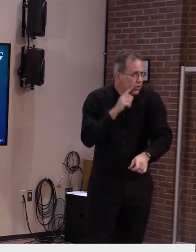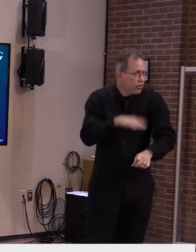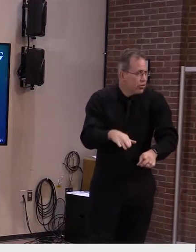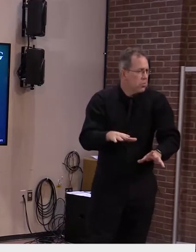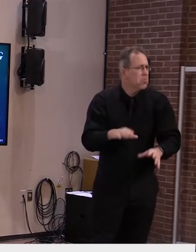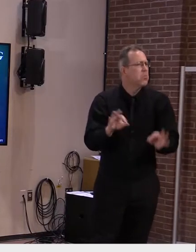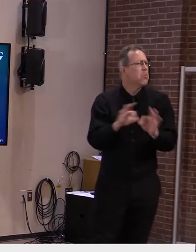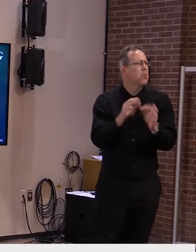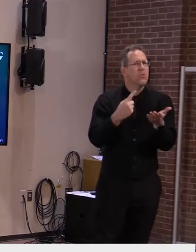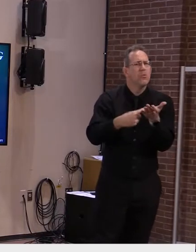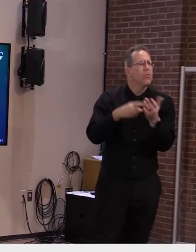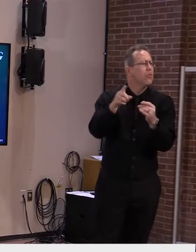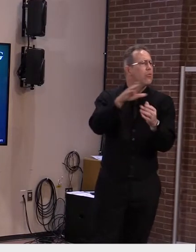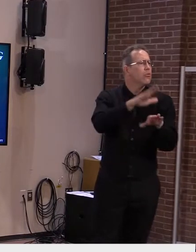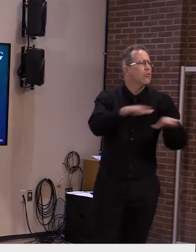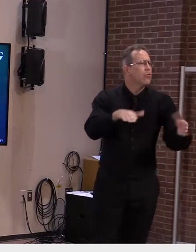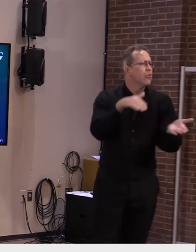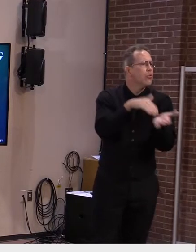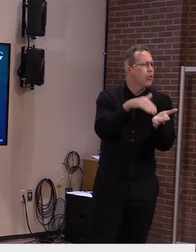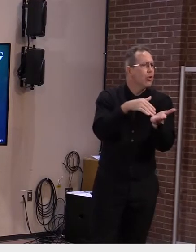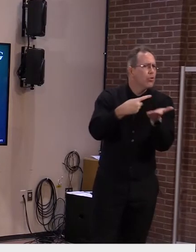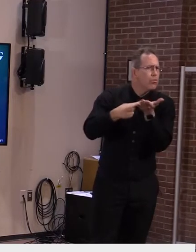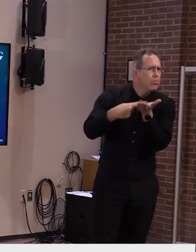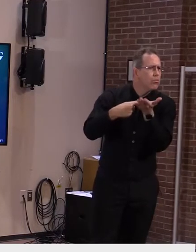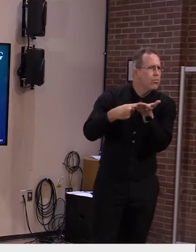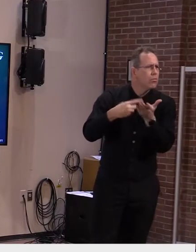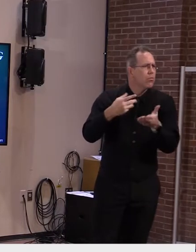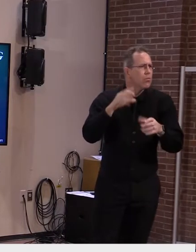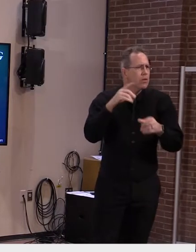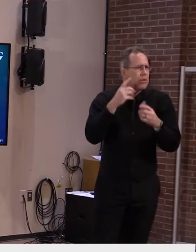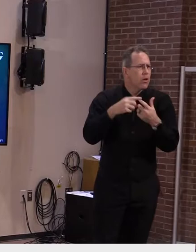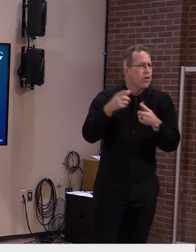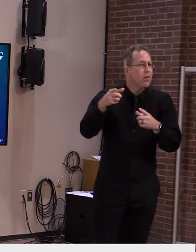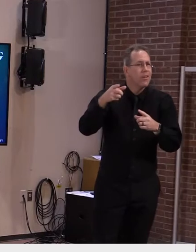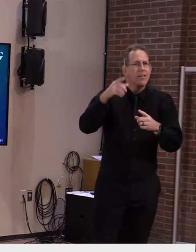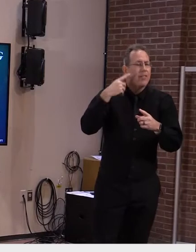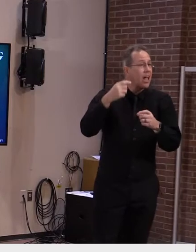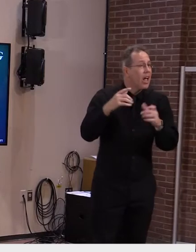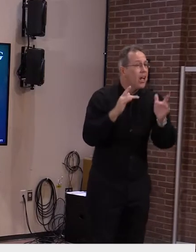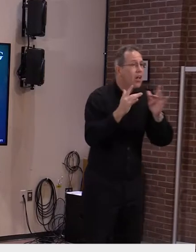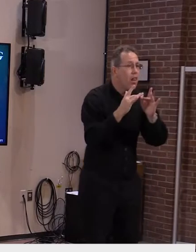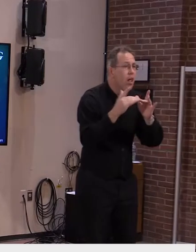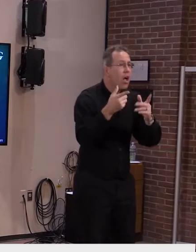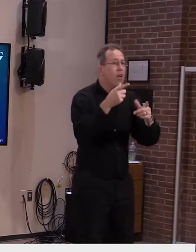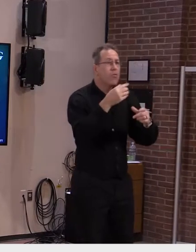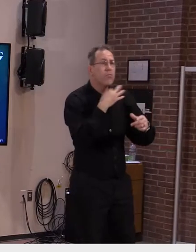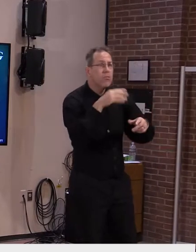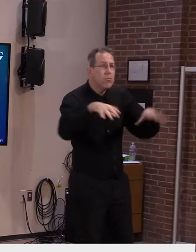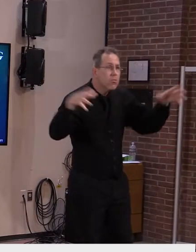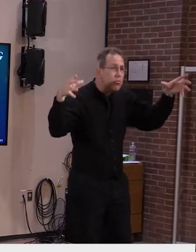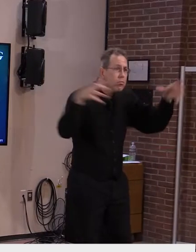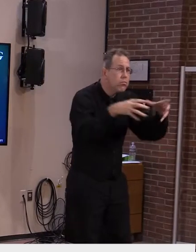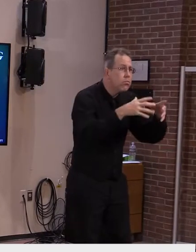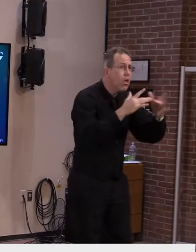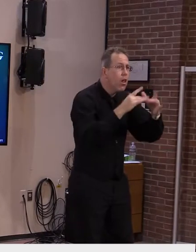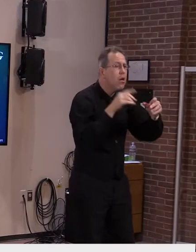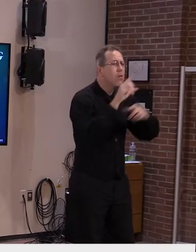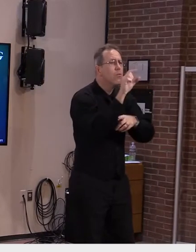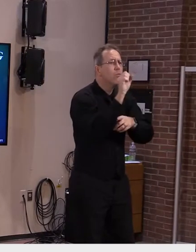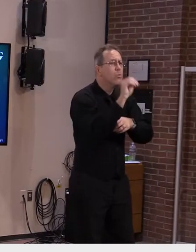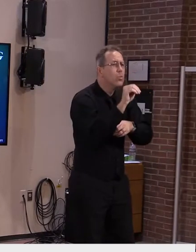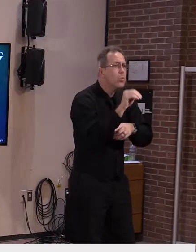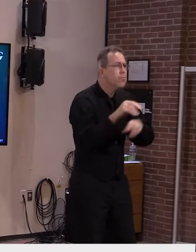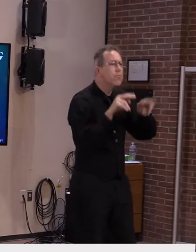hosting several online forums through December 20th. It's a great time to have a doctor answer your questions.